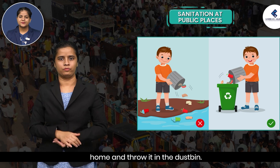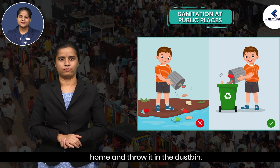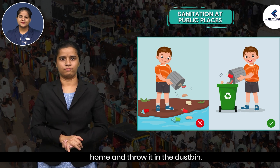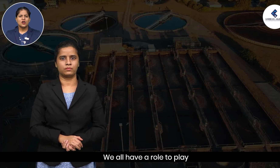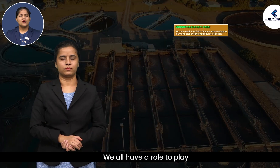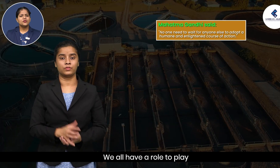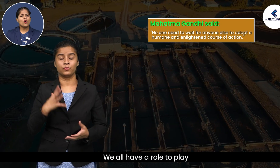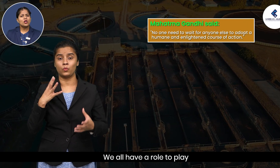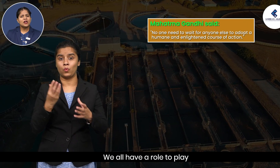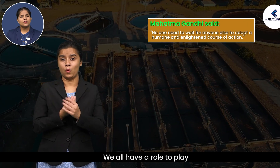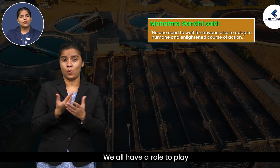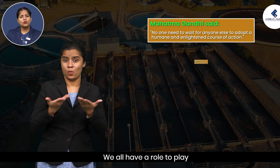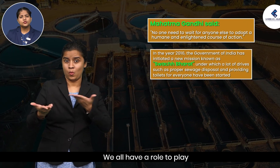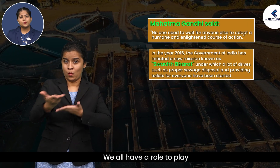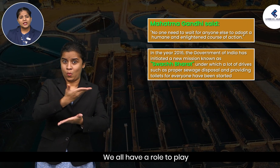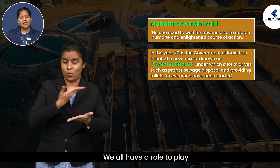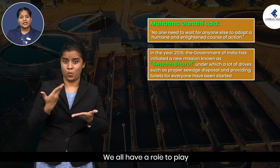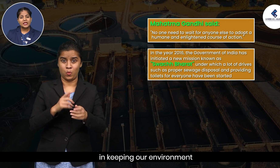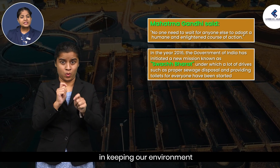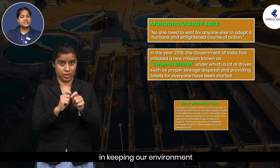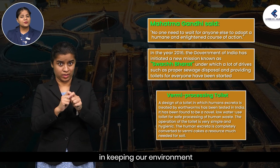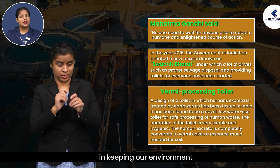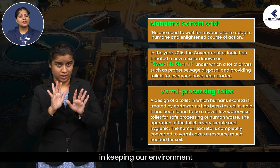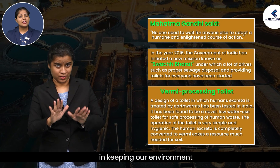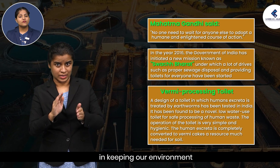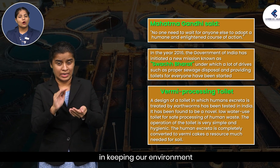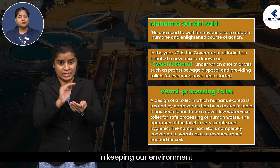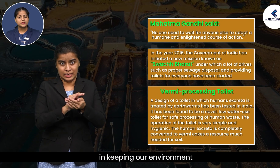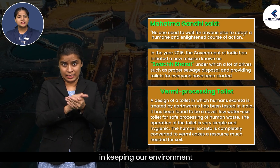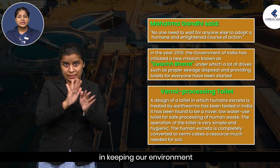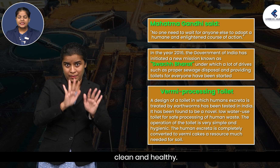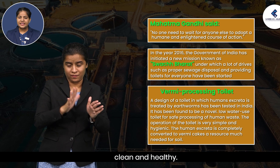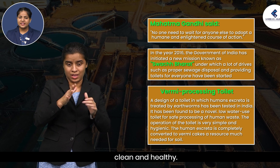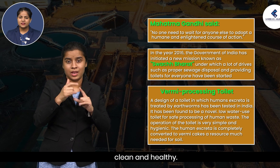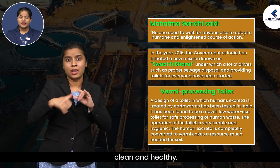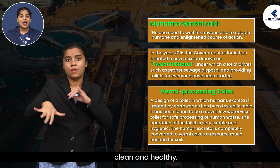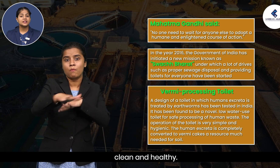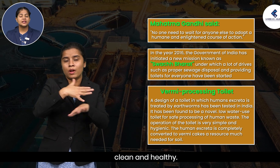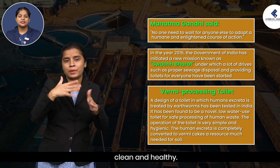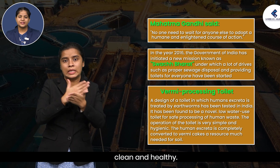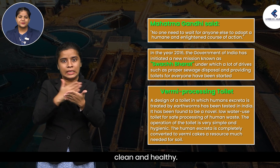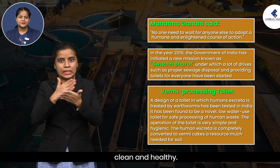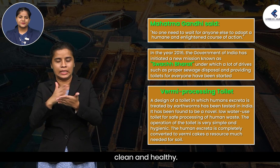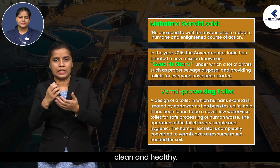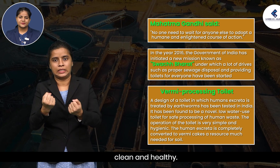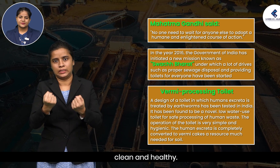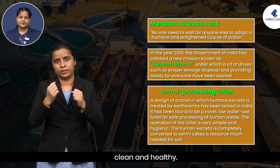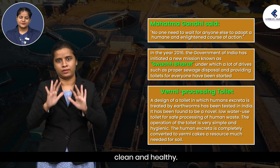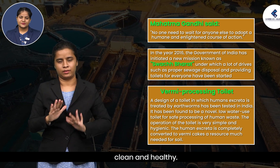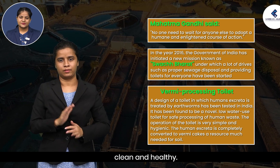dustbin. We all have a role to play in keeping our environment clean and healthy.